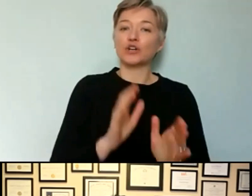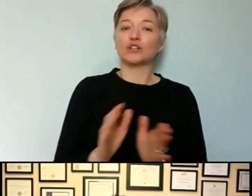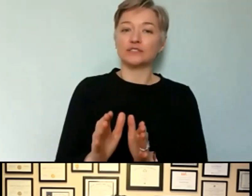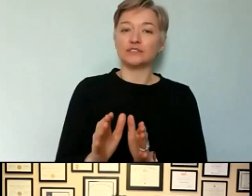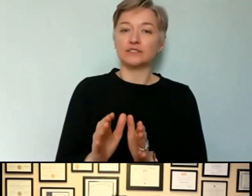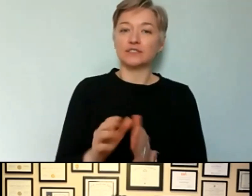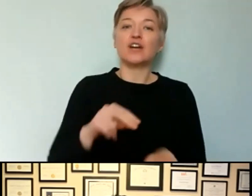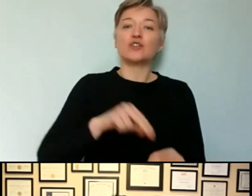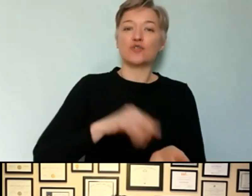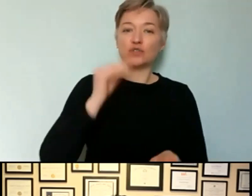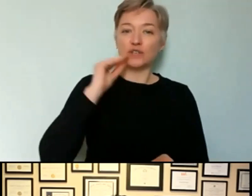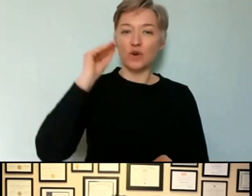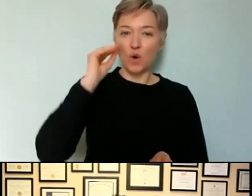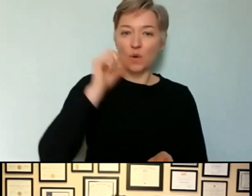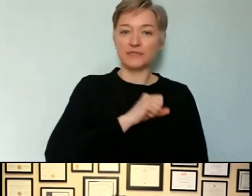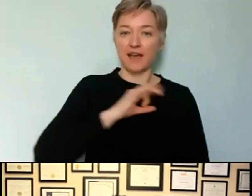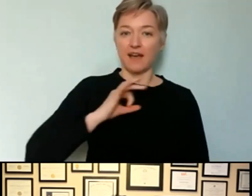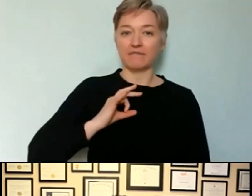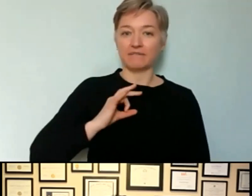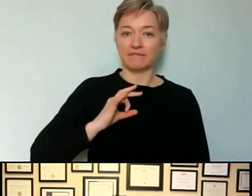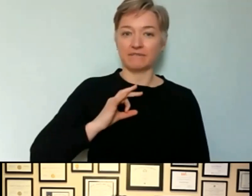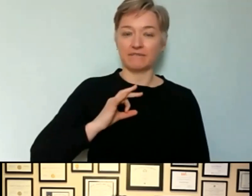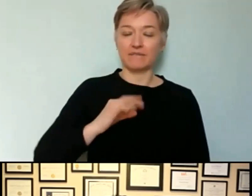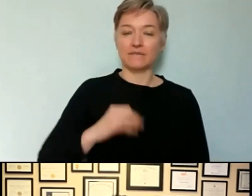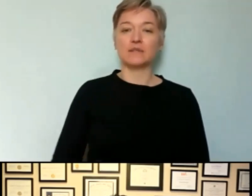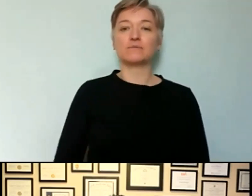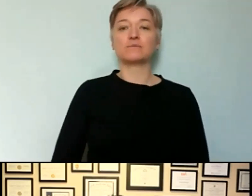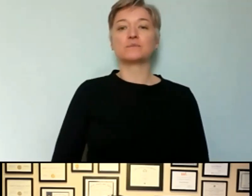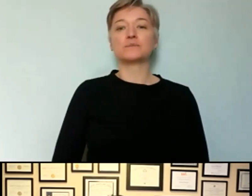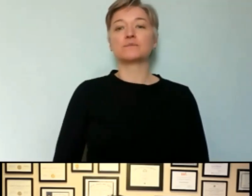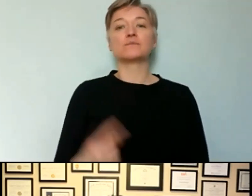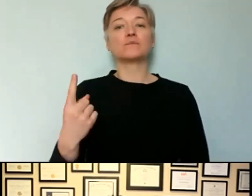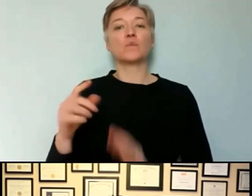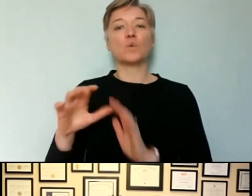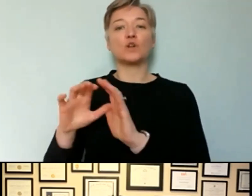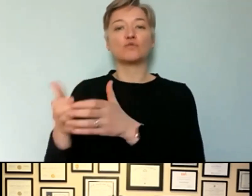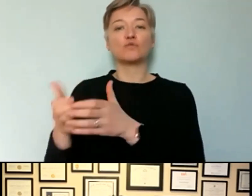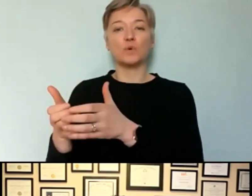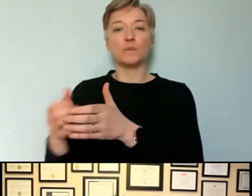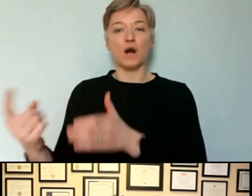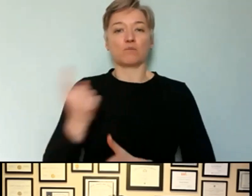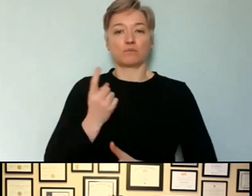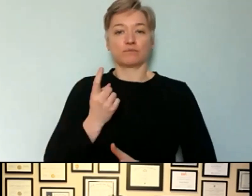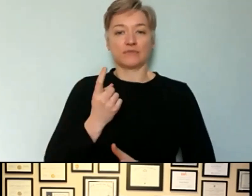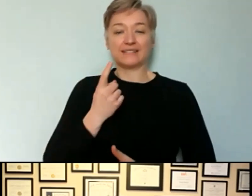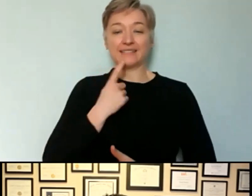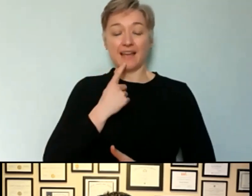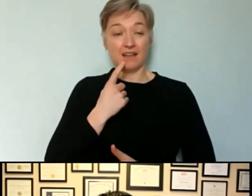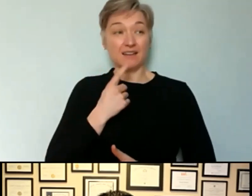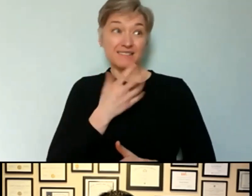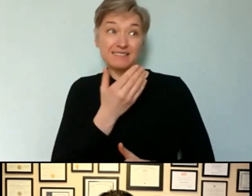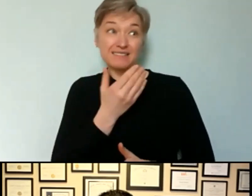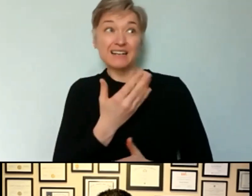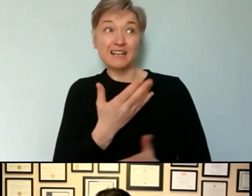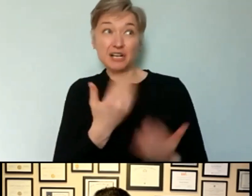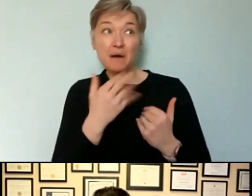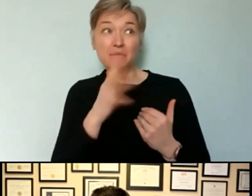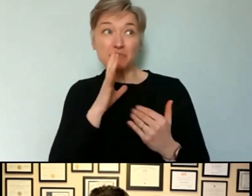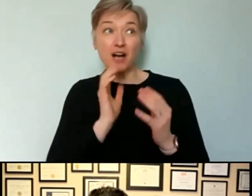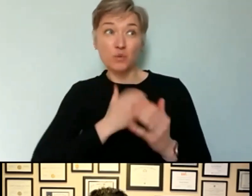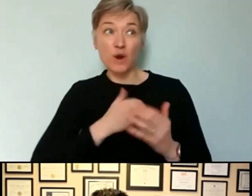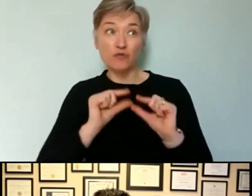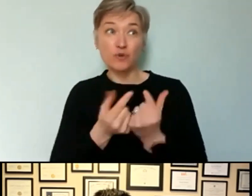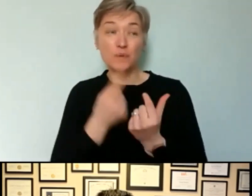nursing home staff. We were approached by a group and said, we really want you to talk to our group because less